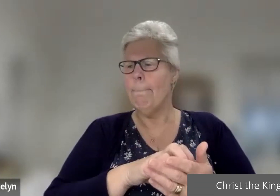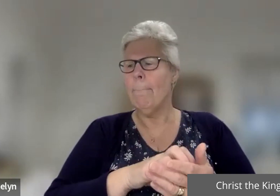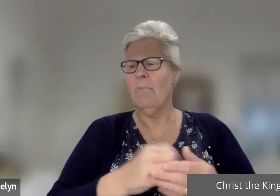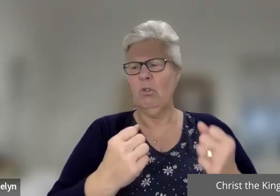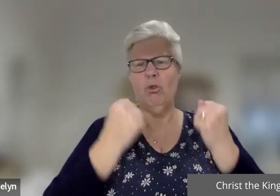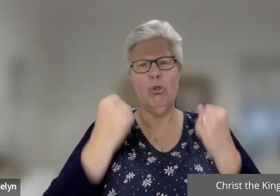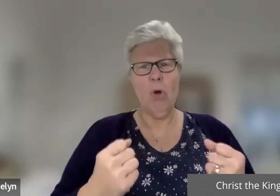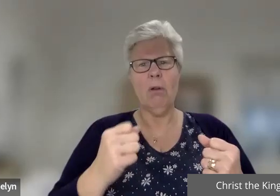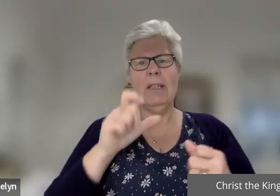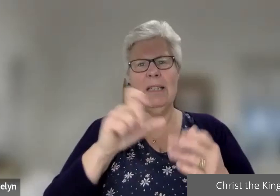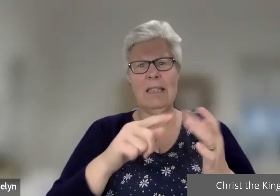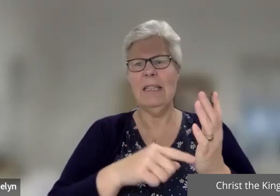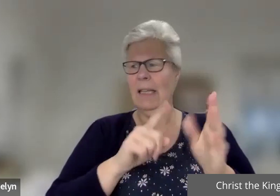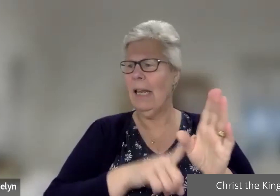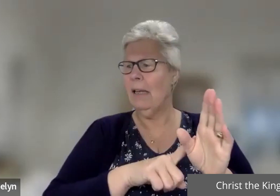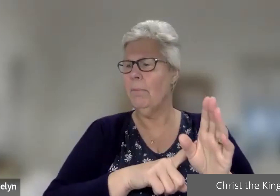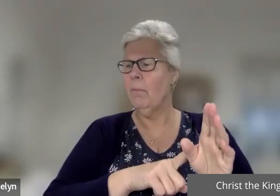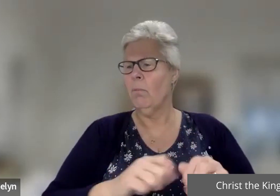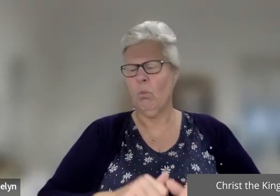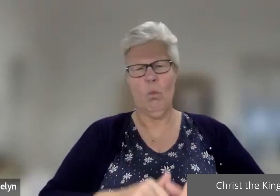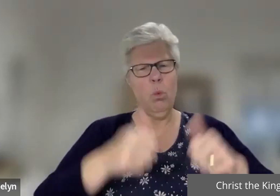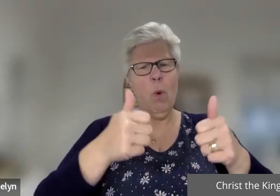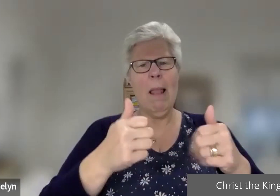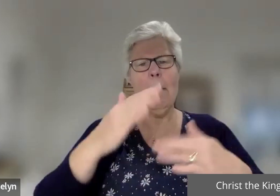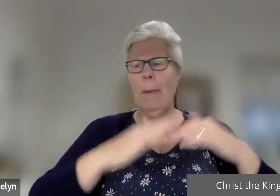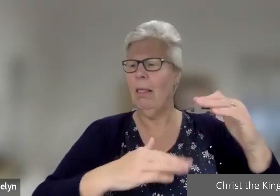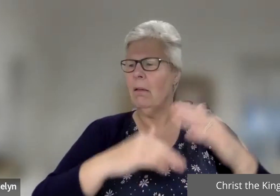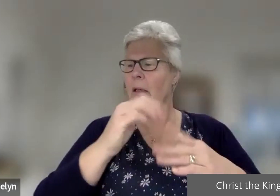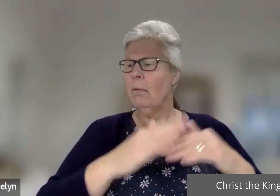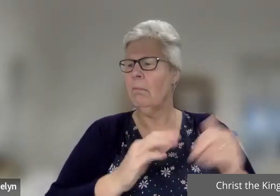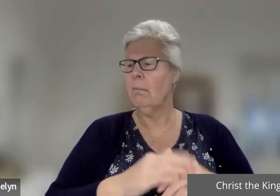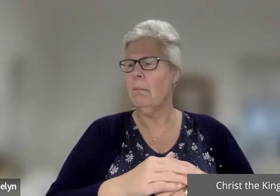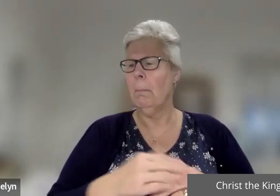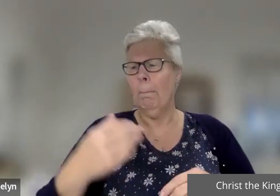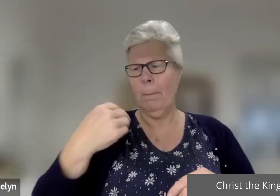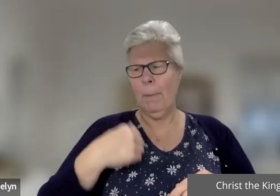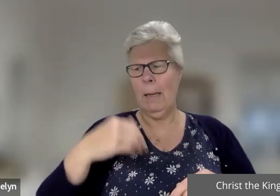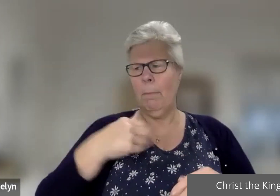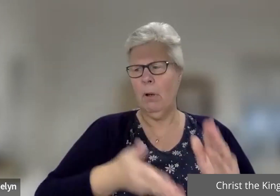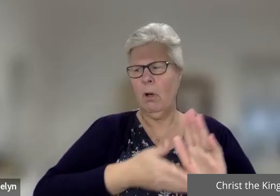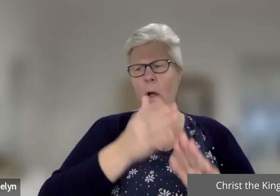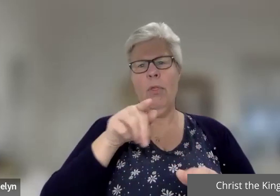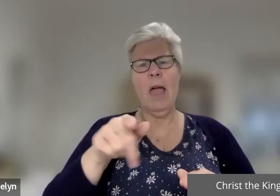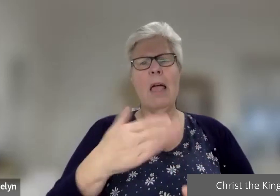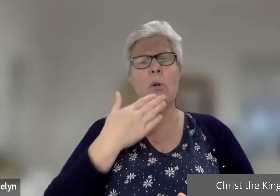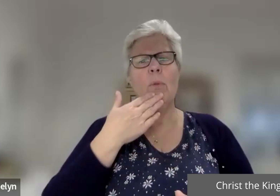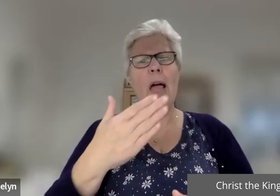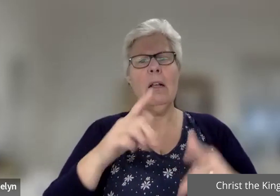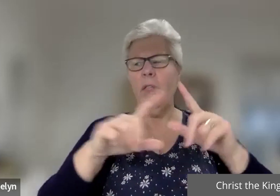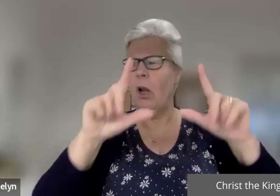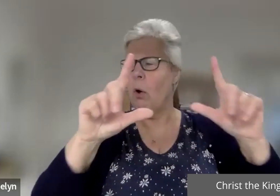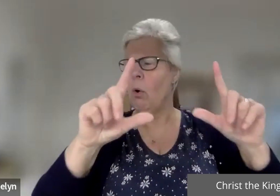Jerusalem, the strong city, well built. People go there